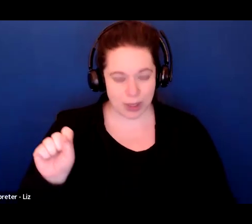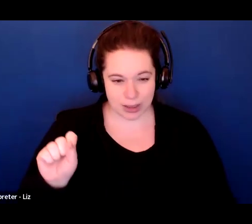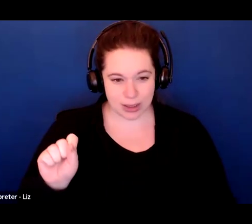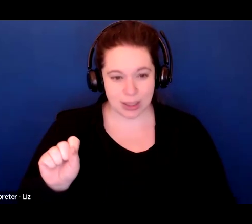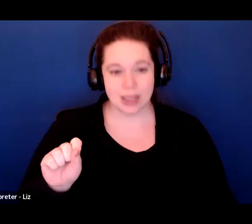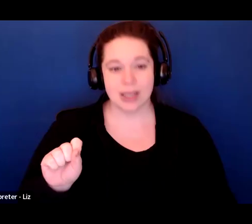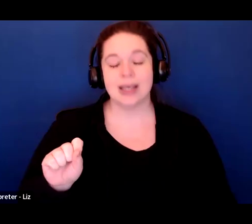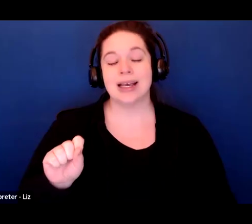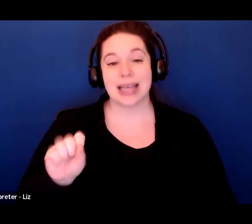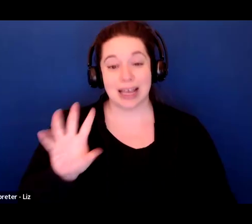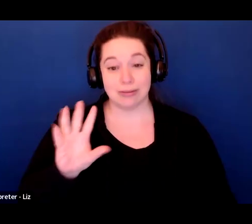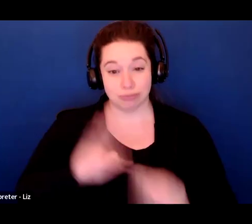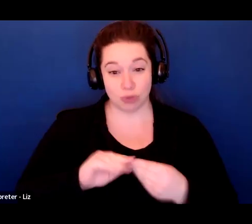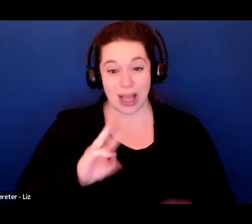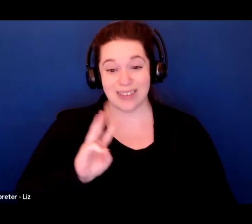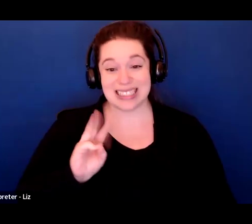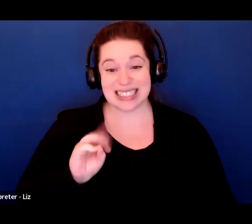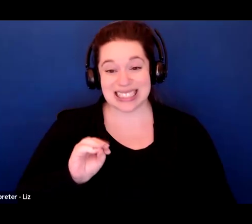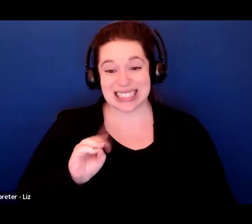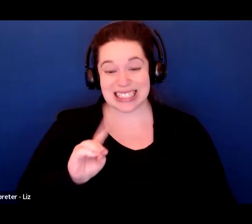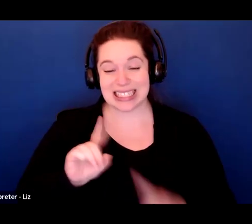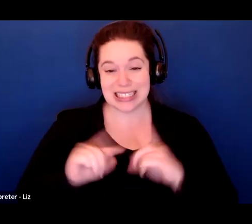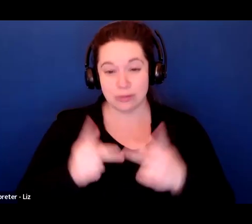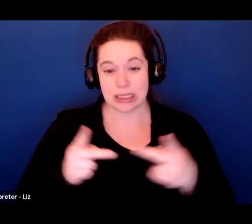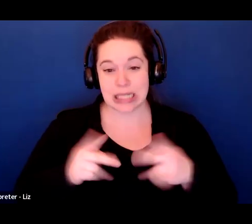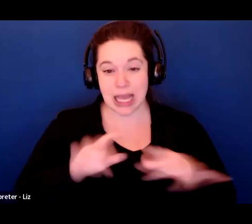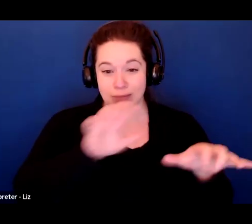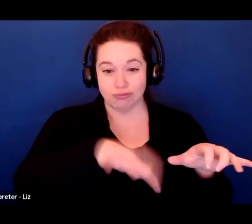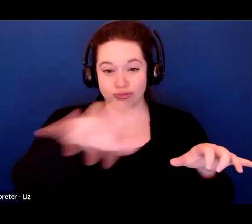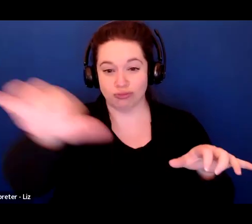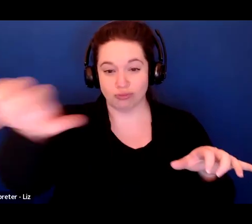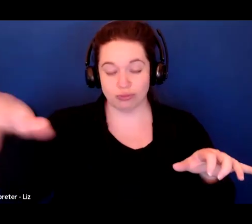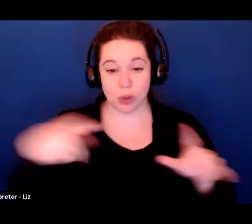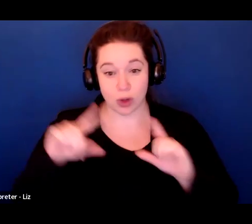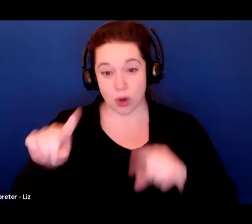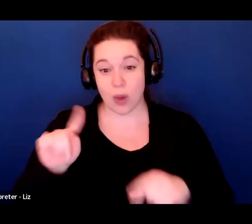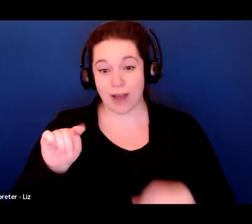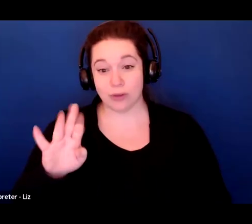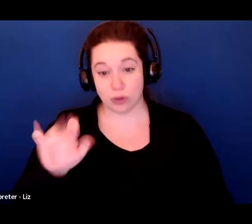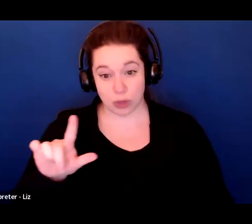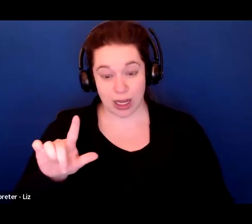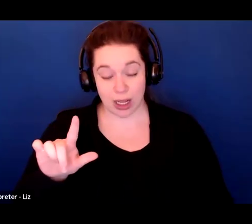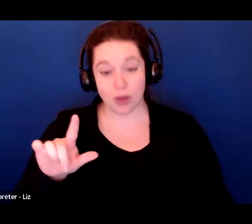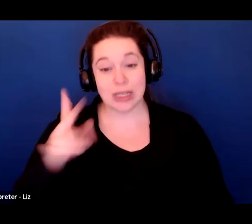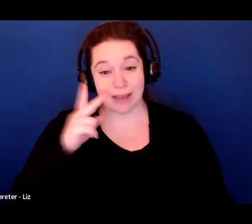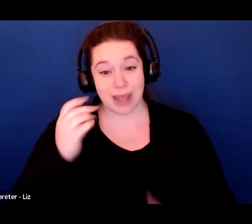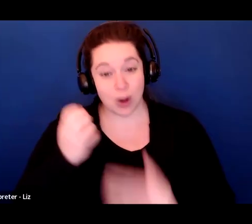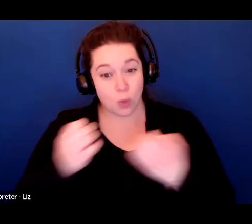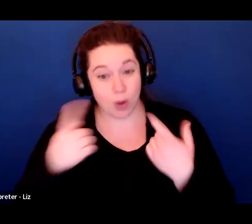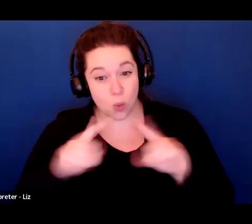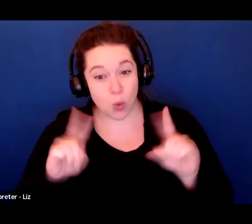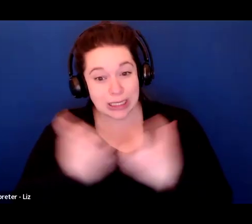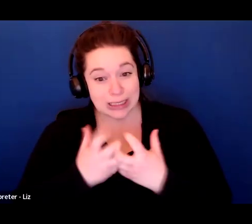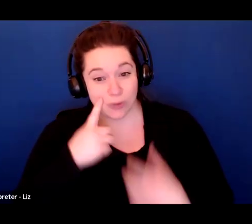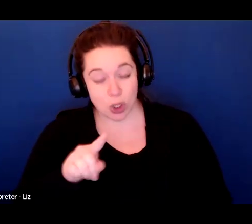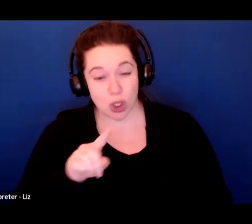have 60 sites now where you can go and have a trial to see if this device works for you.